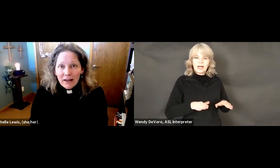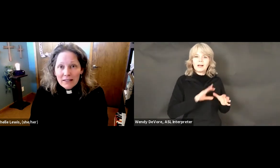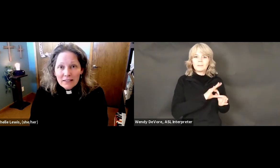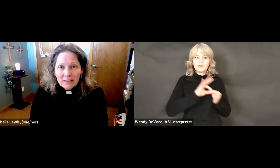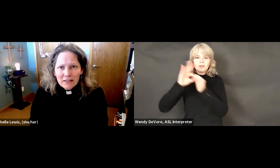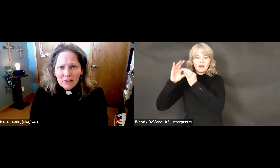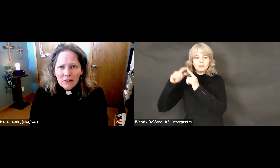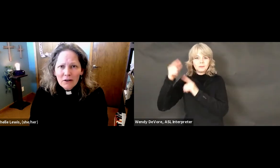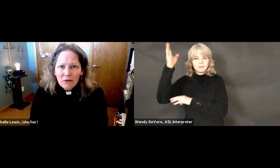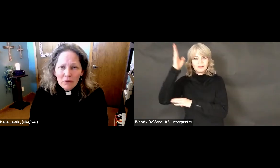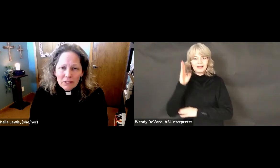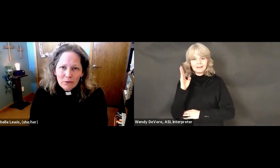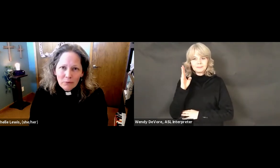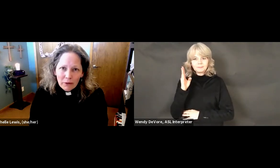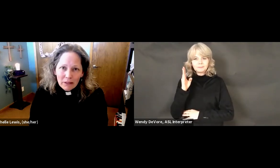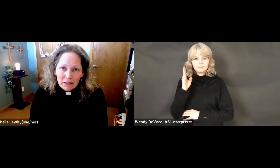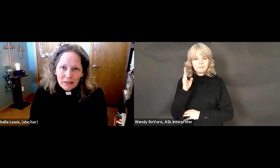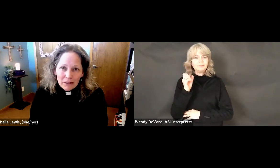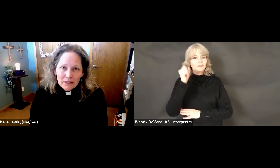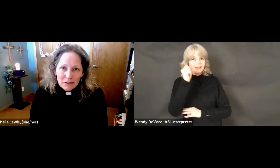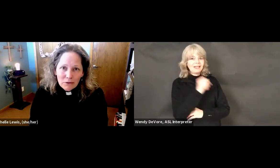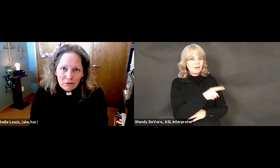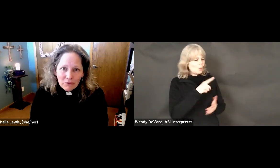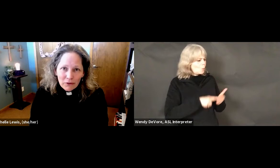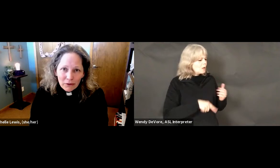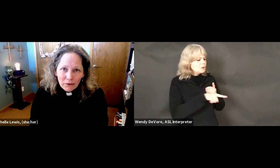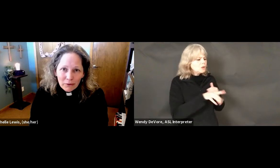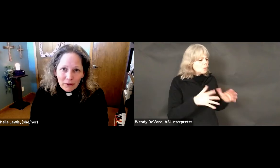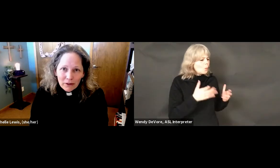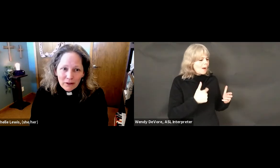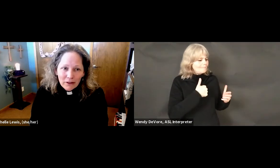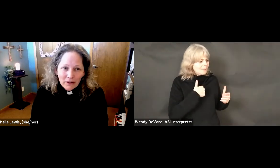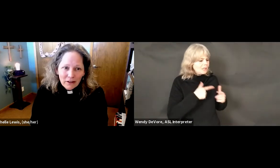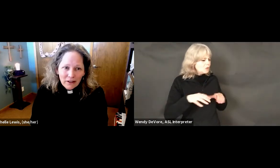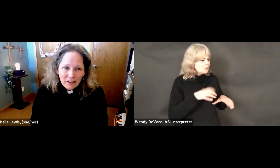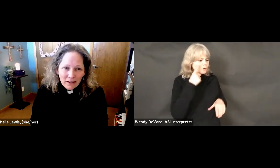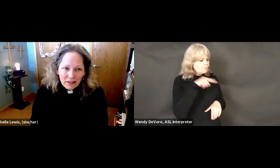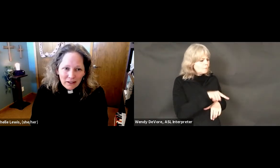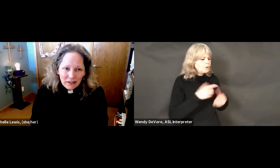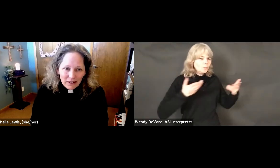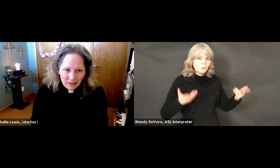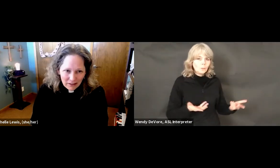and asks, what do you want me to do for you?